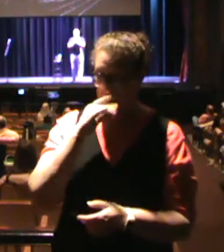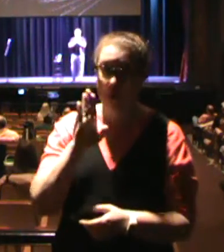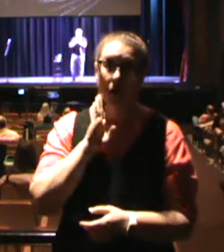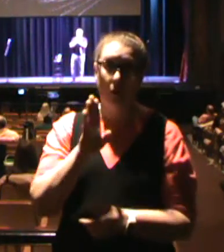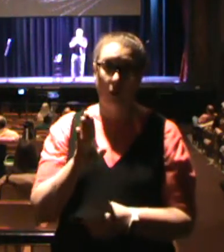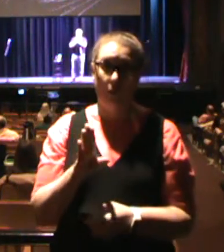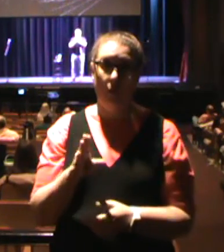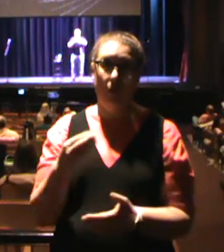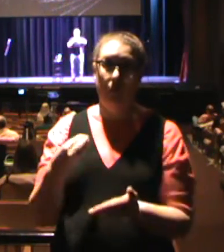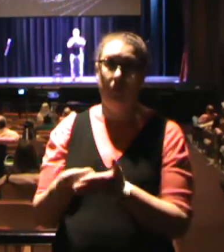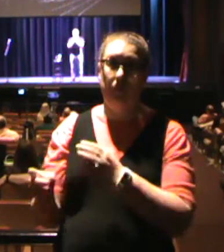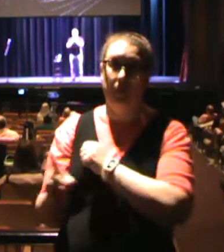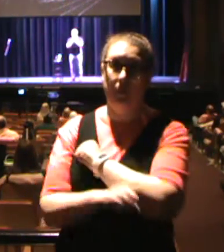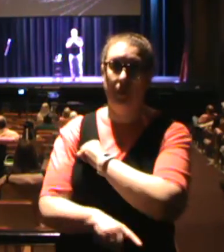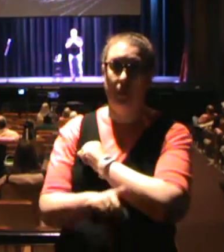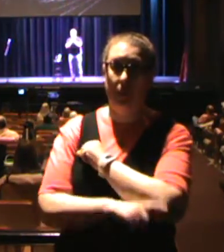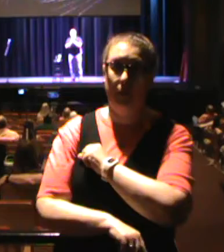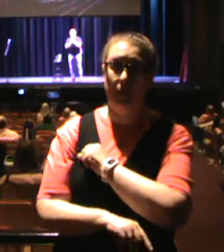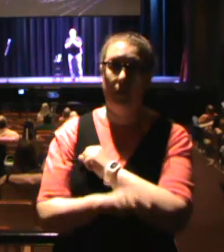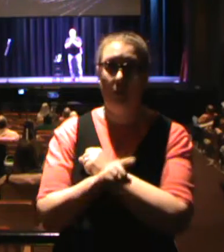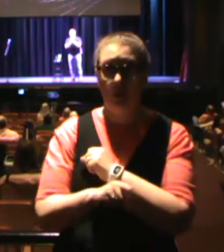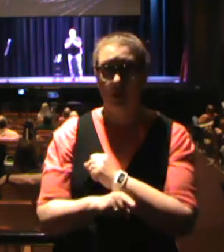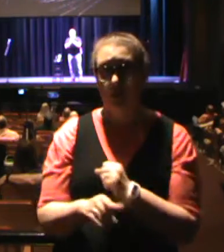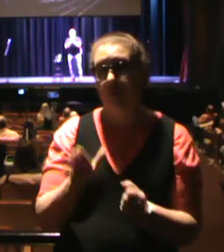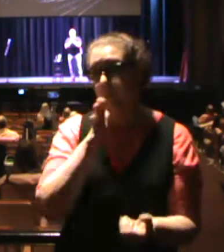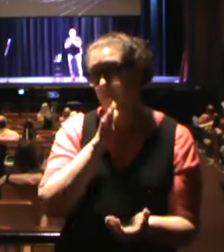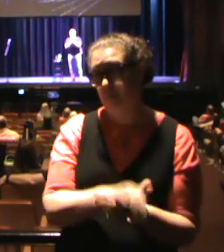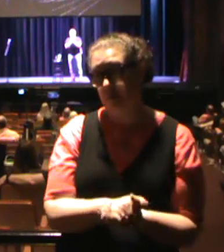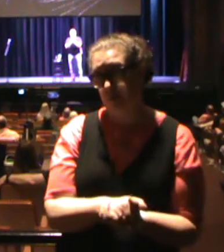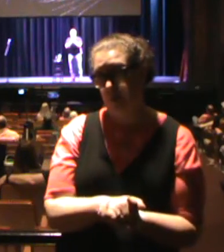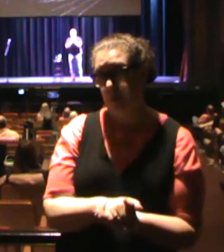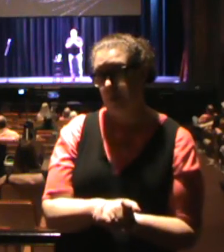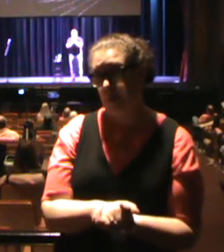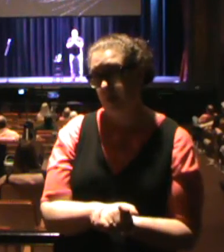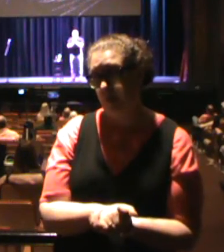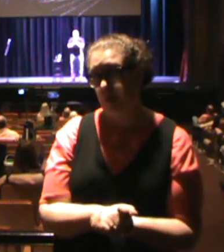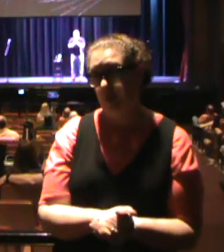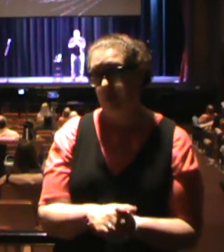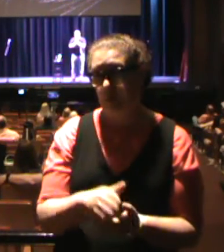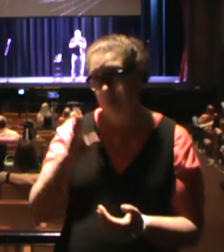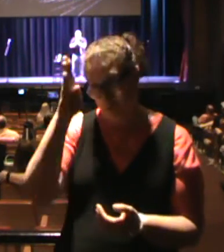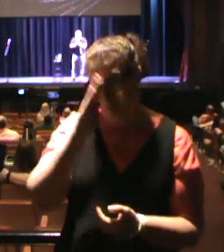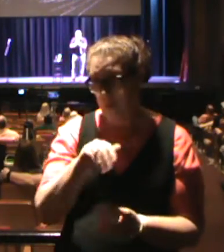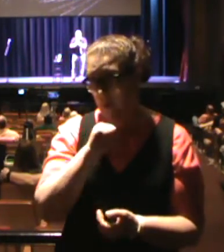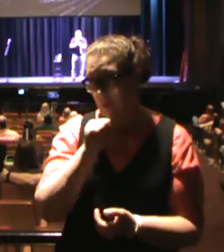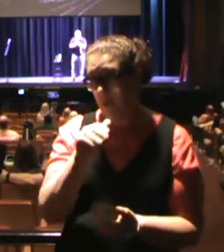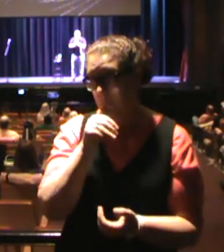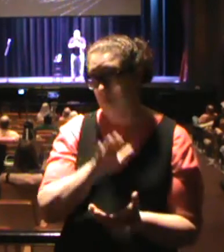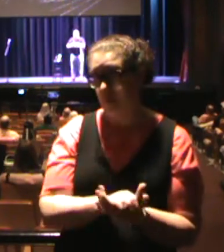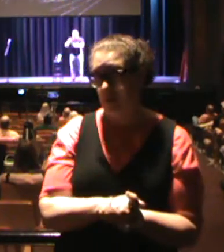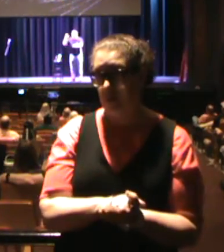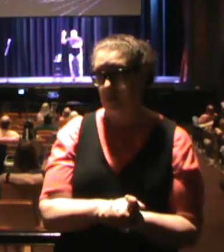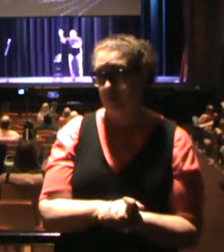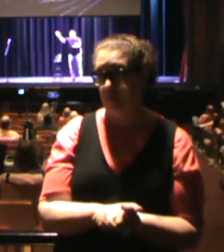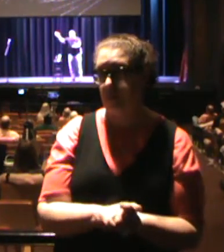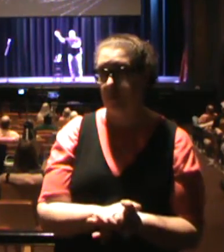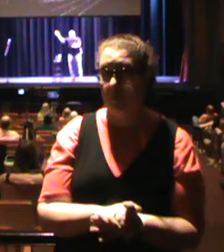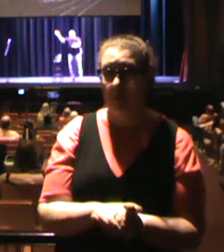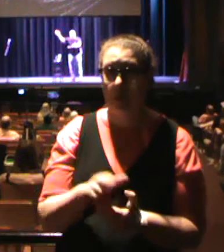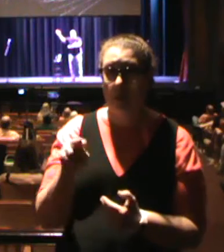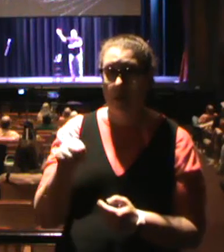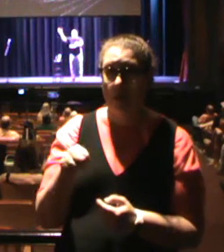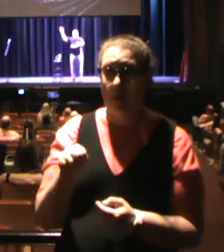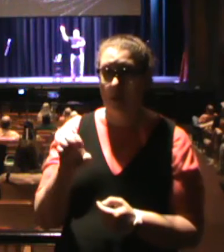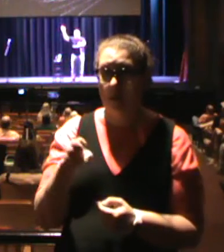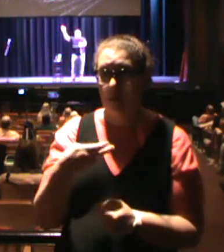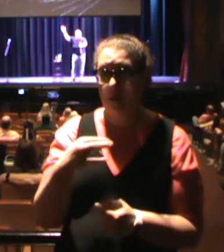the consequences of you getting into an ungodly marriage. Your kids will have to pay for that. Nehemiah was pointing